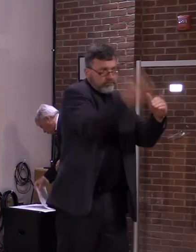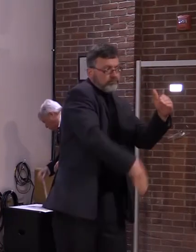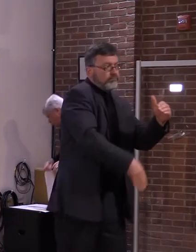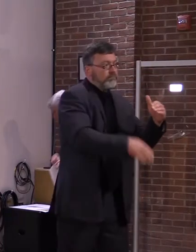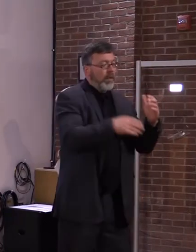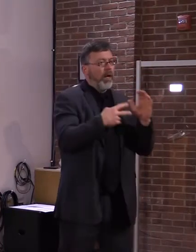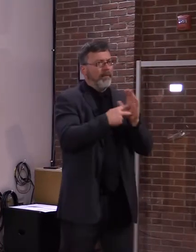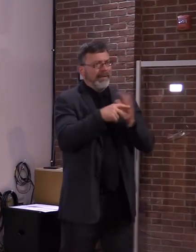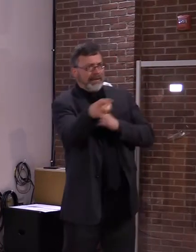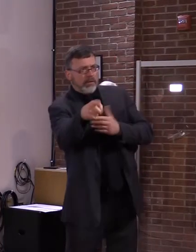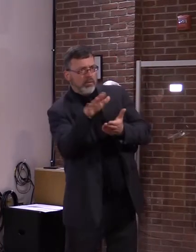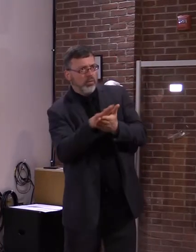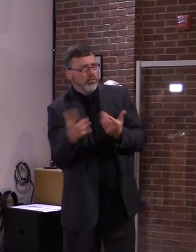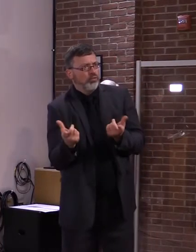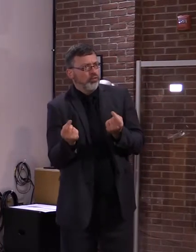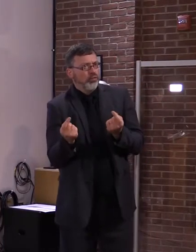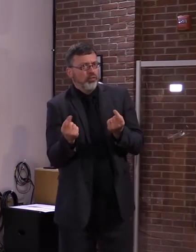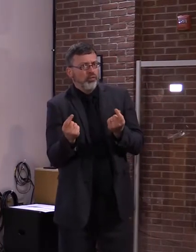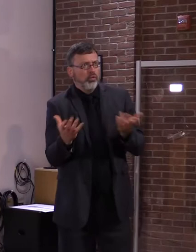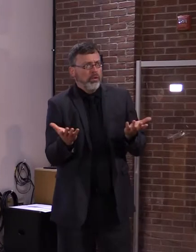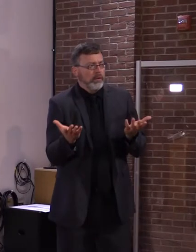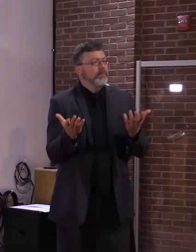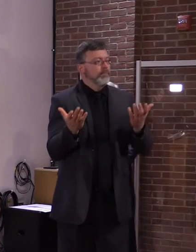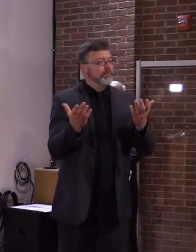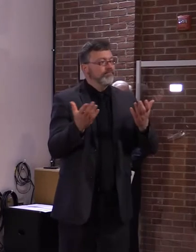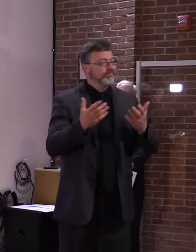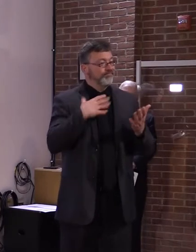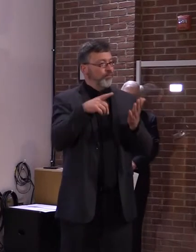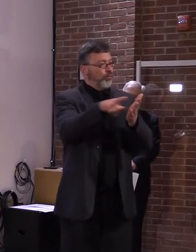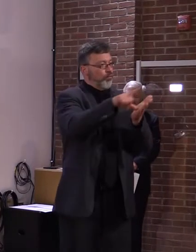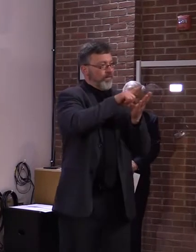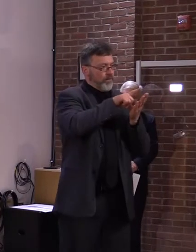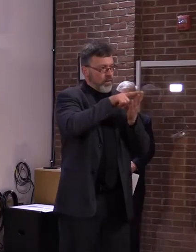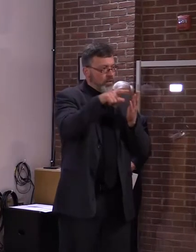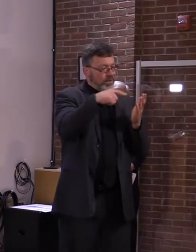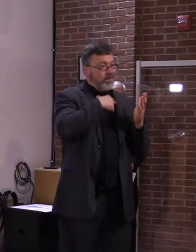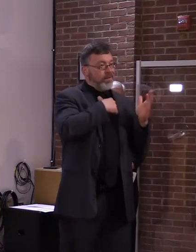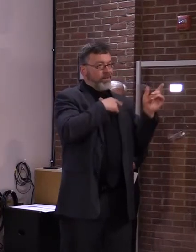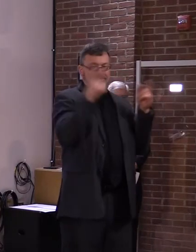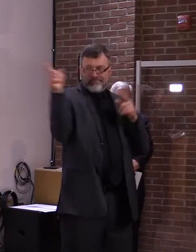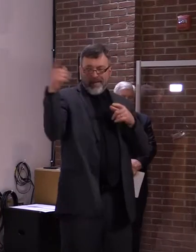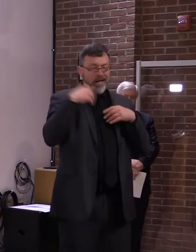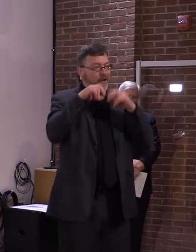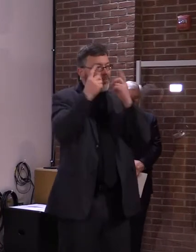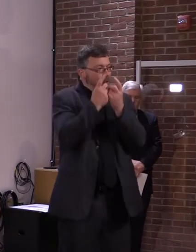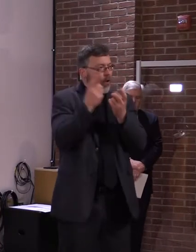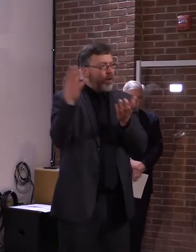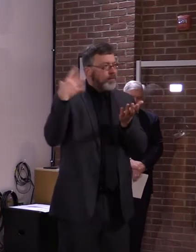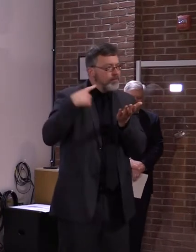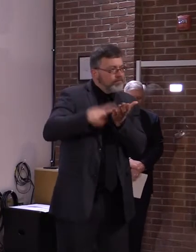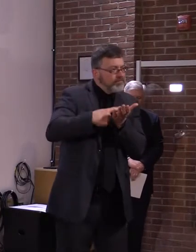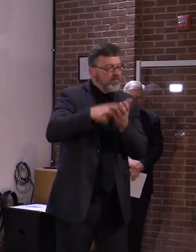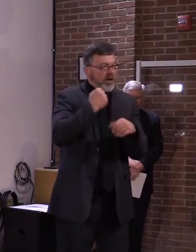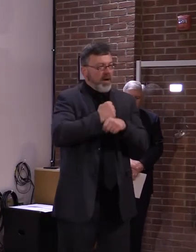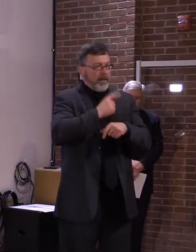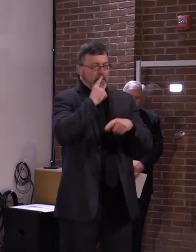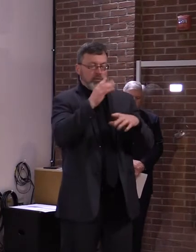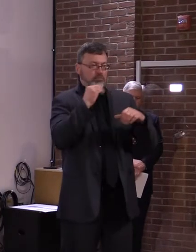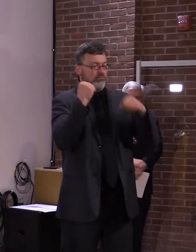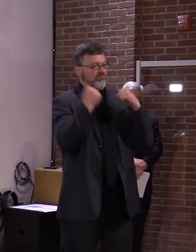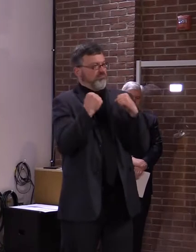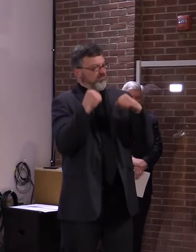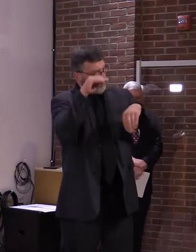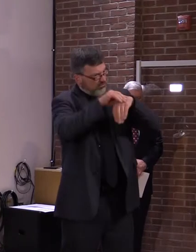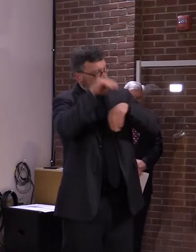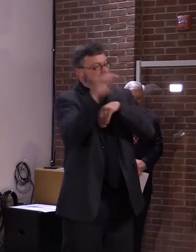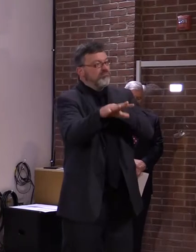After review by the health department team and their public health experts, we will strongly recommend that schools continue to follow the prevention